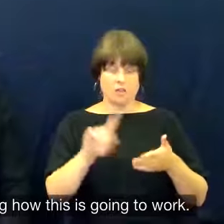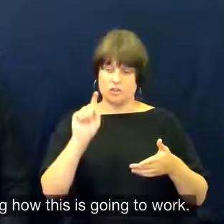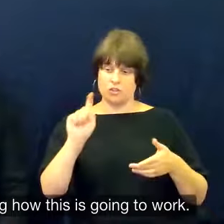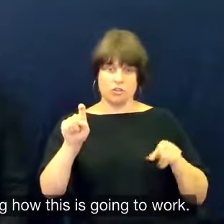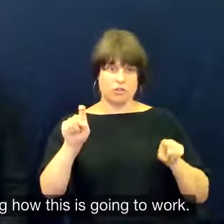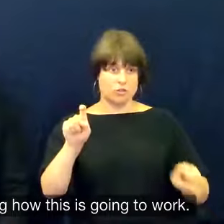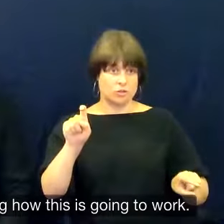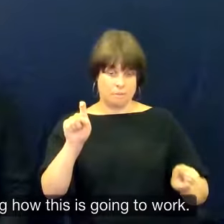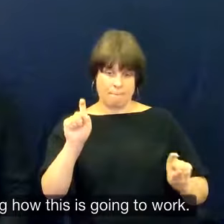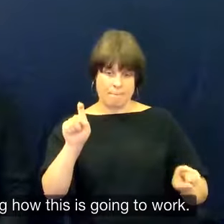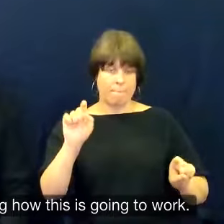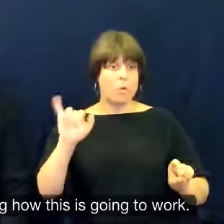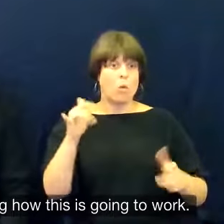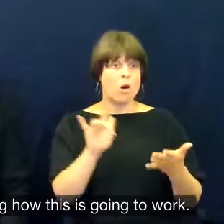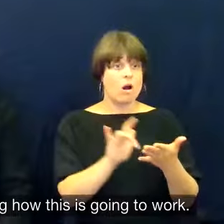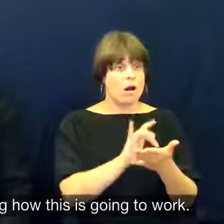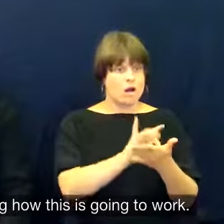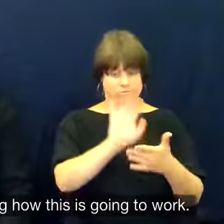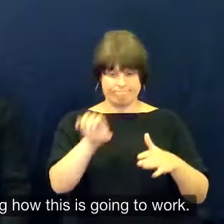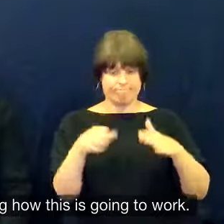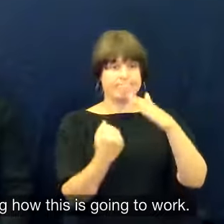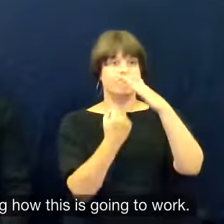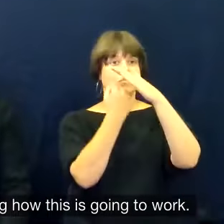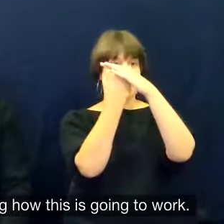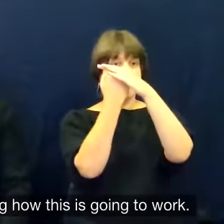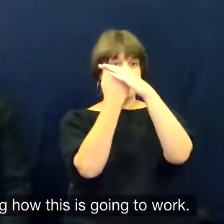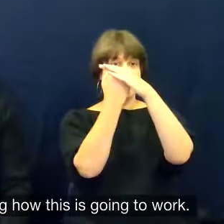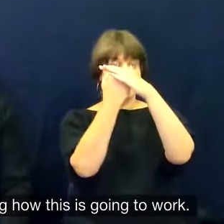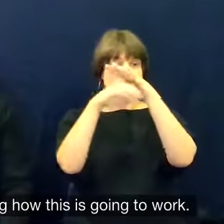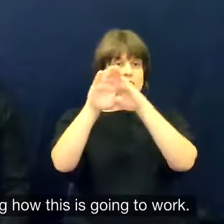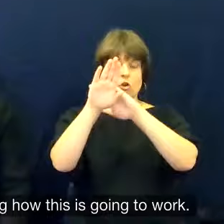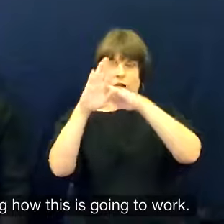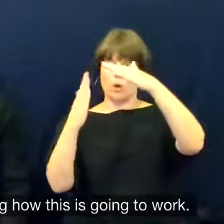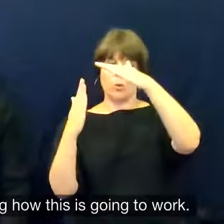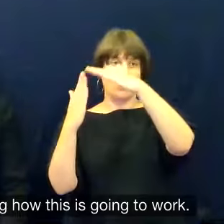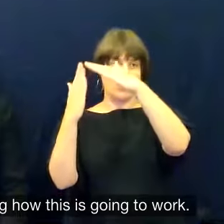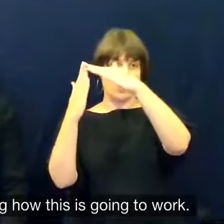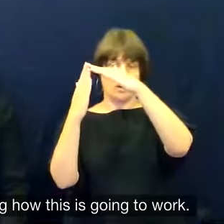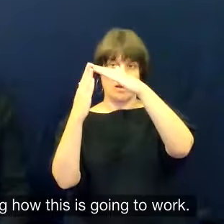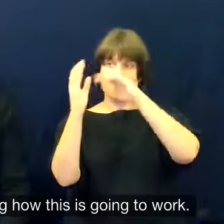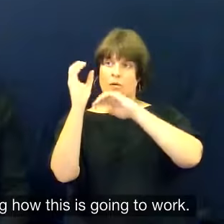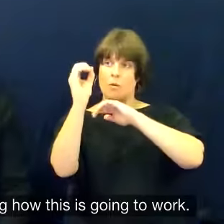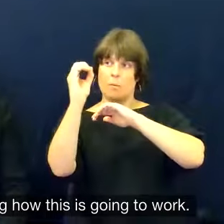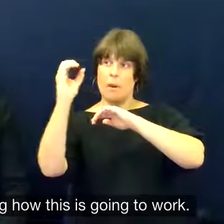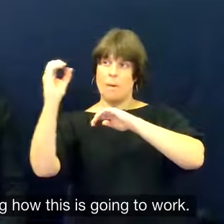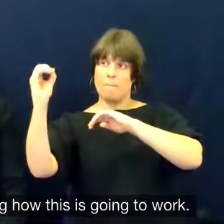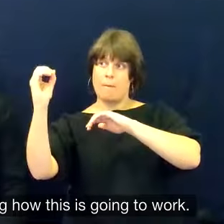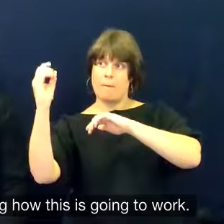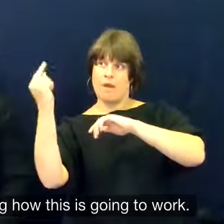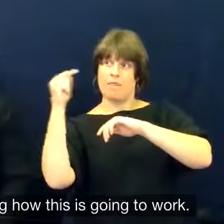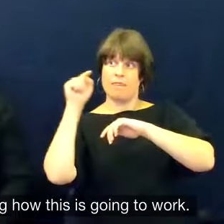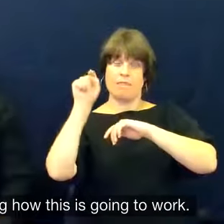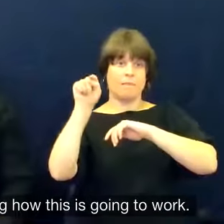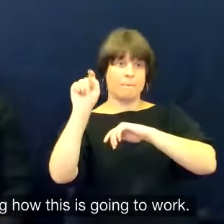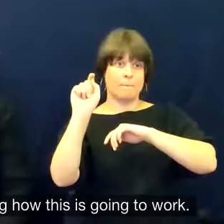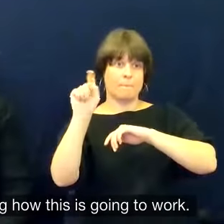have an iPad, go up to top of the top corner, second from the right, click on that, and then